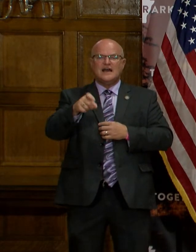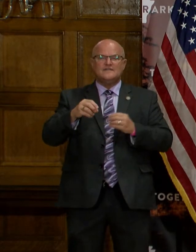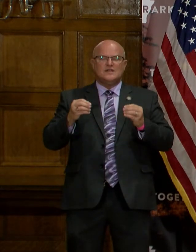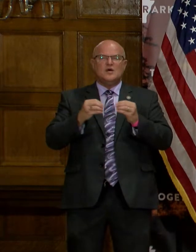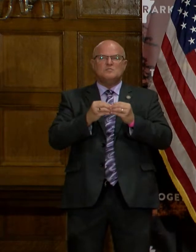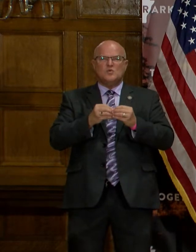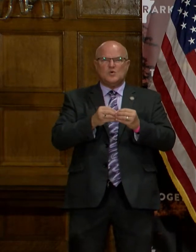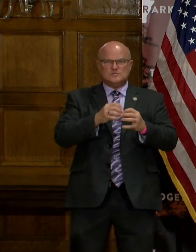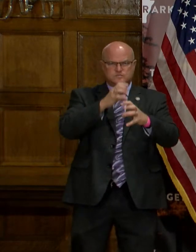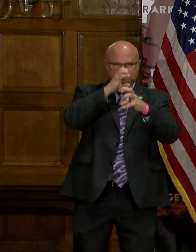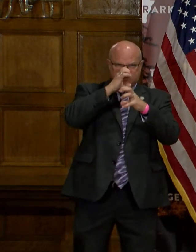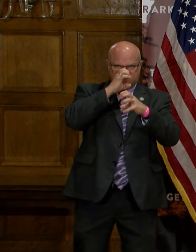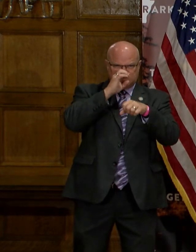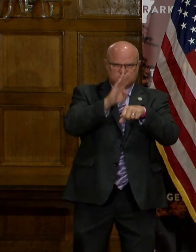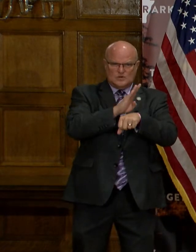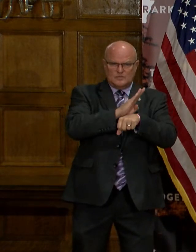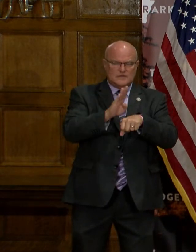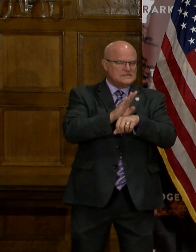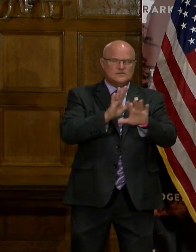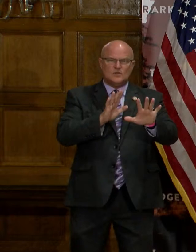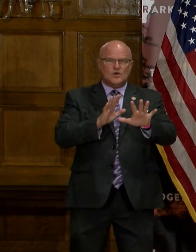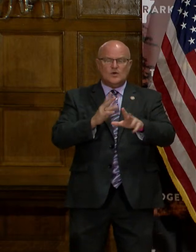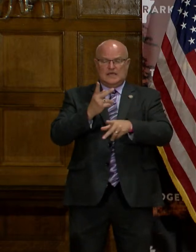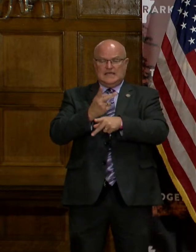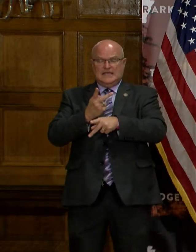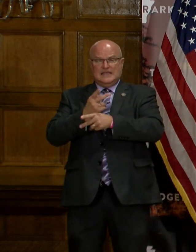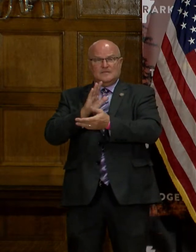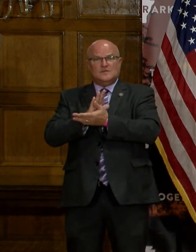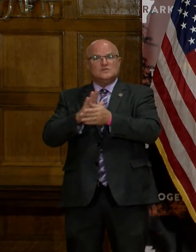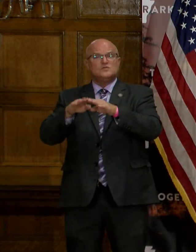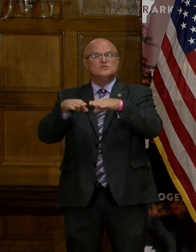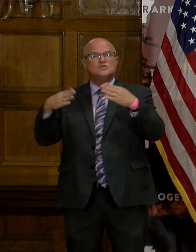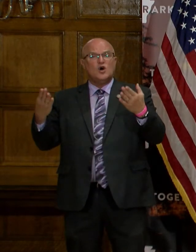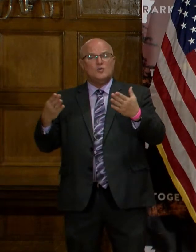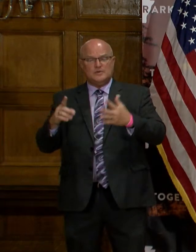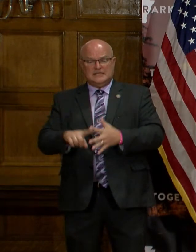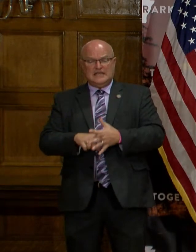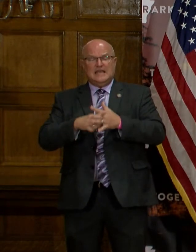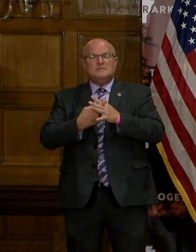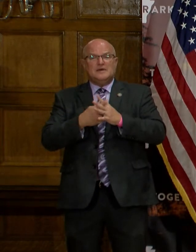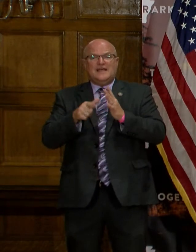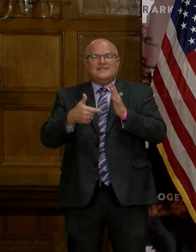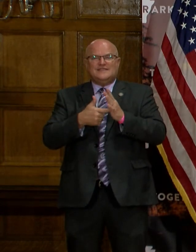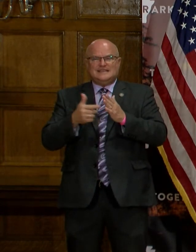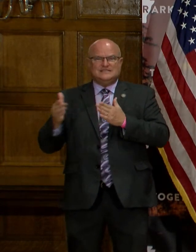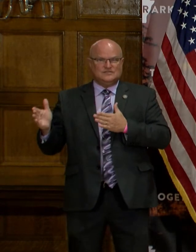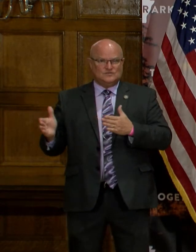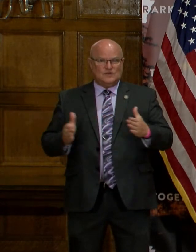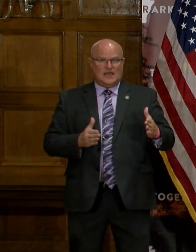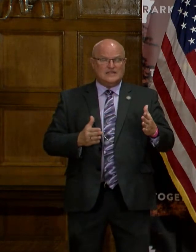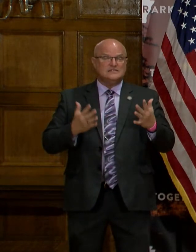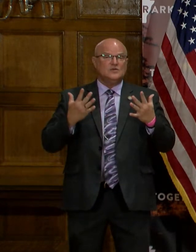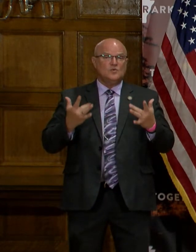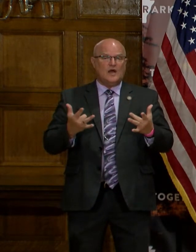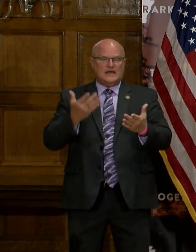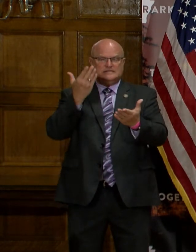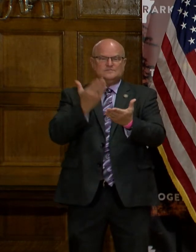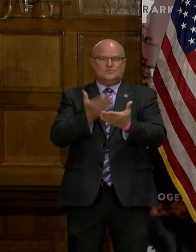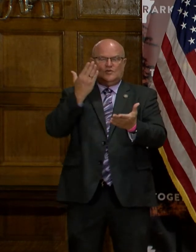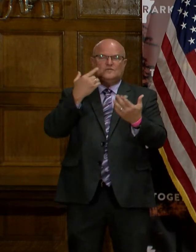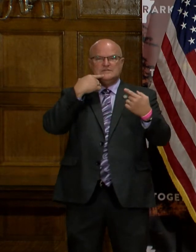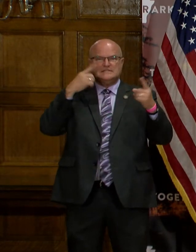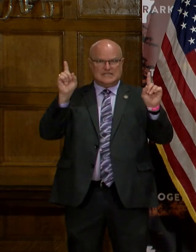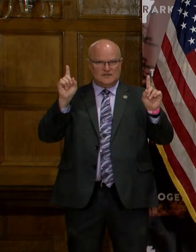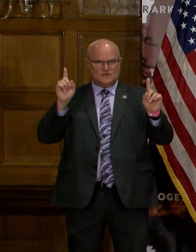more restrictions on business, and you're going to be able to keep your schools open. Implement this strategy because it's proven to be